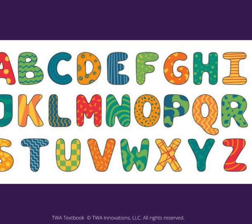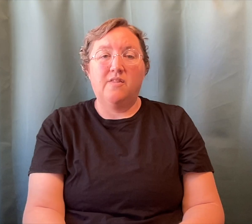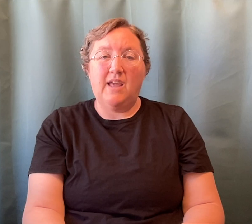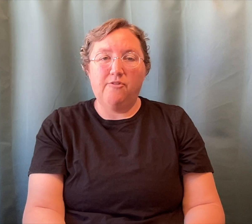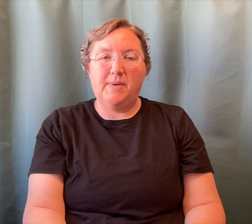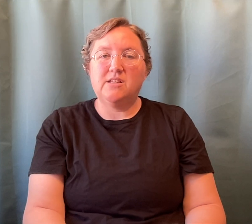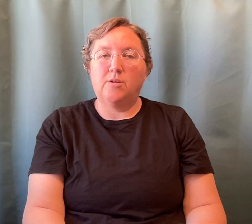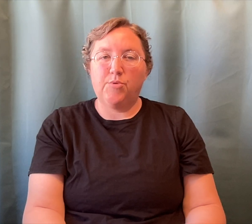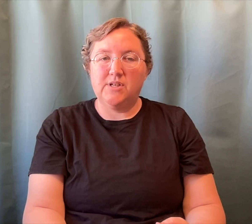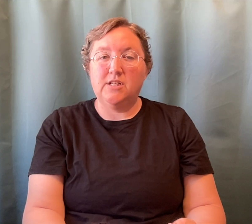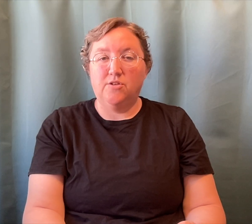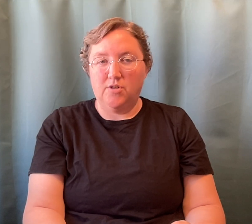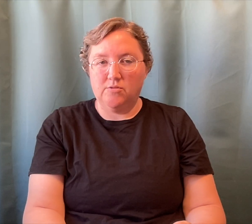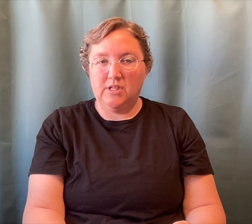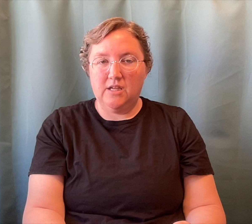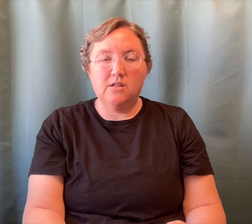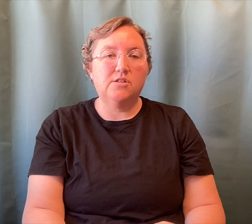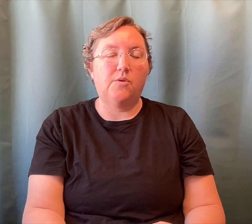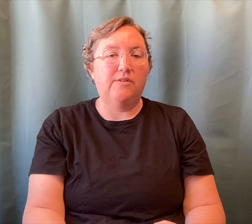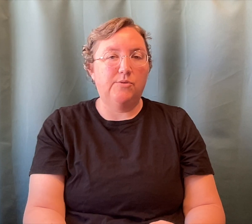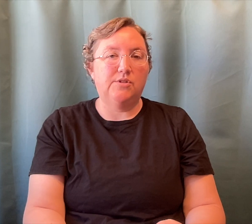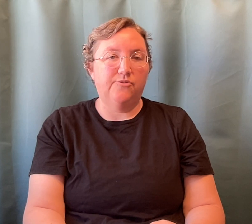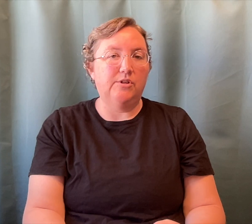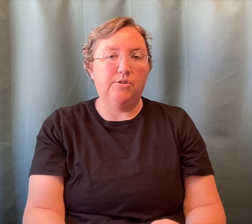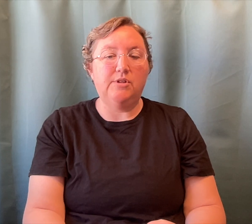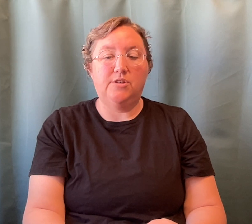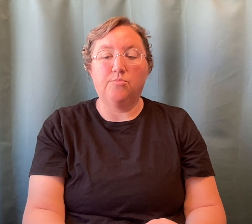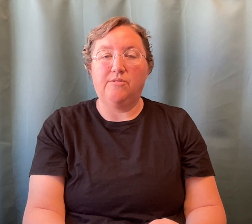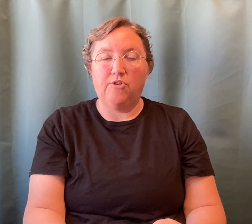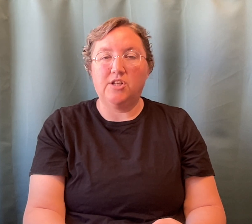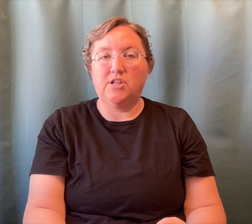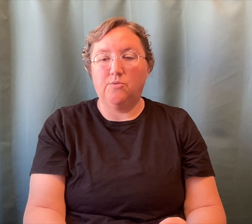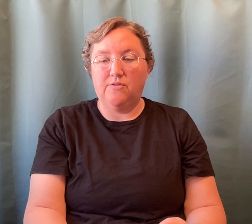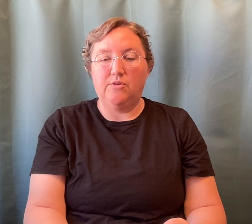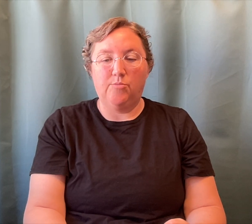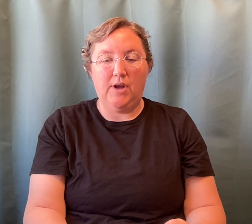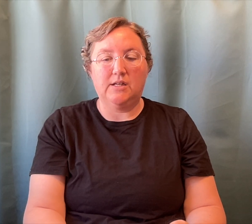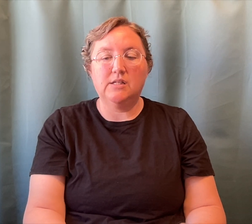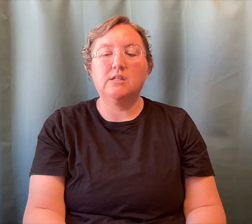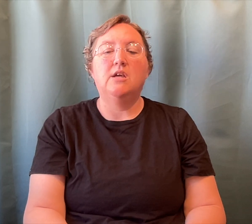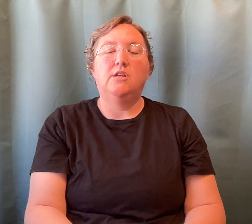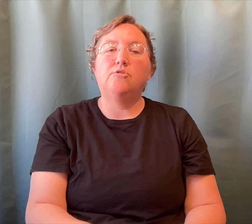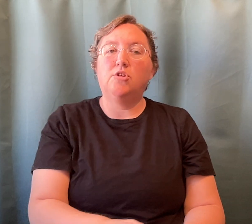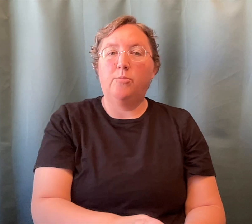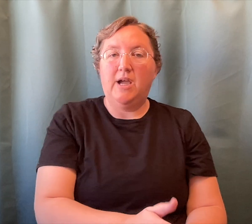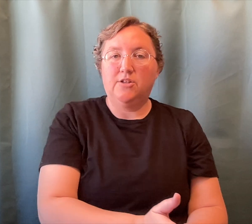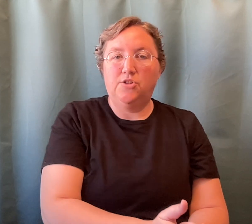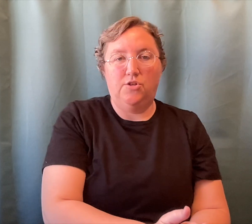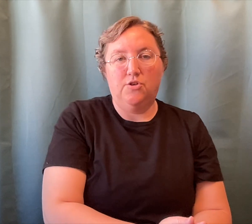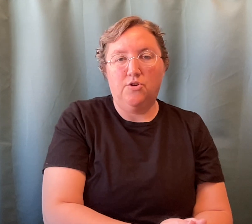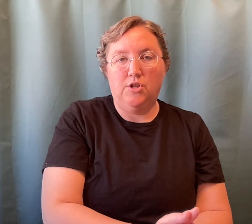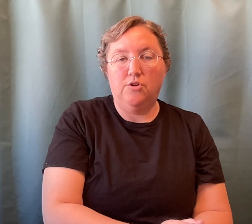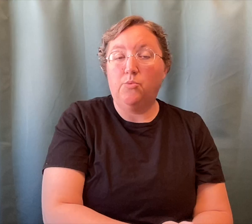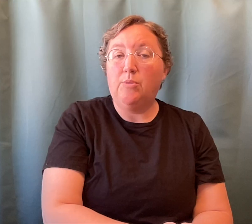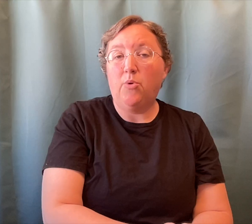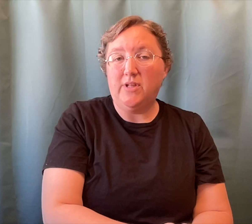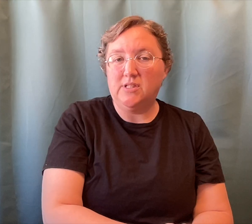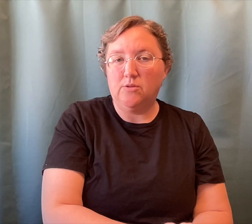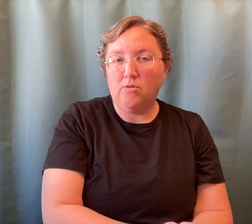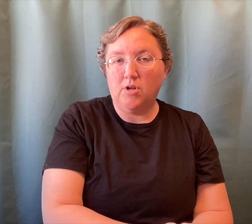The alphabet is not printed in your notes again, so if you still feel you need to refresh and review and practice, you can go back to your Unit 1.0